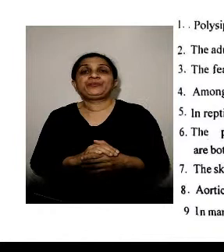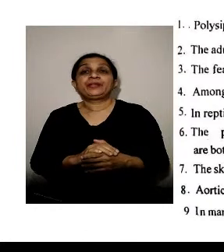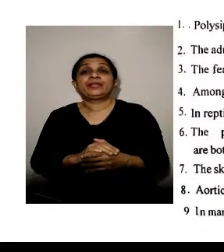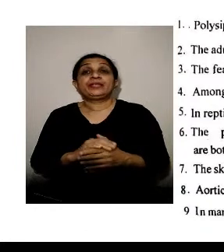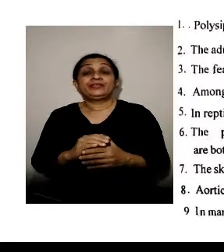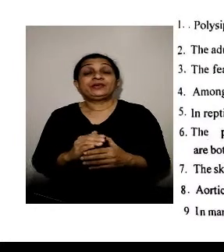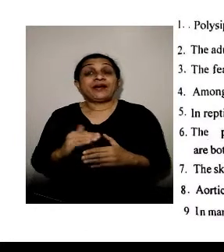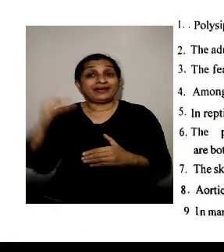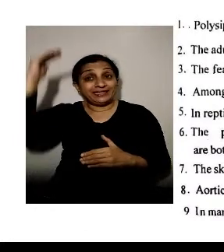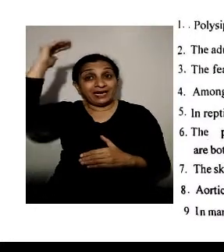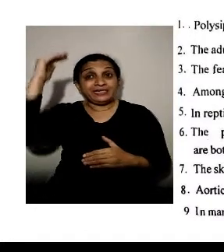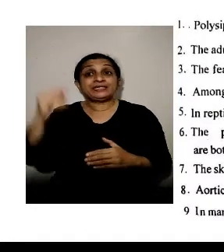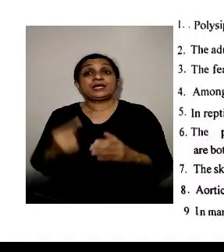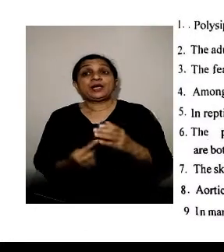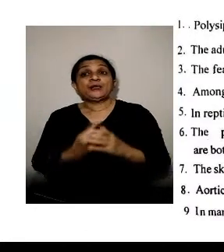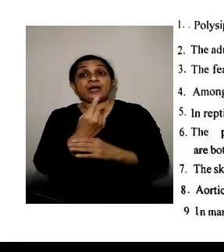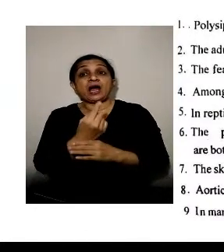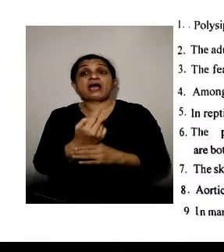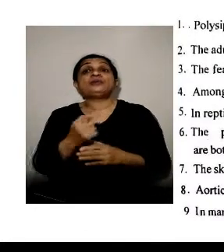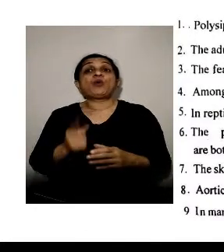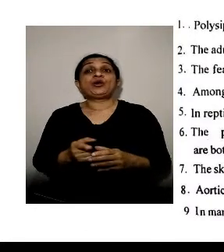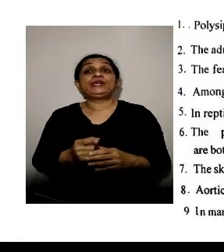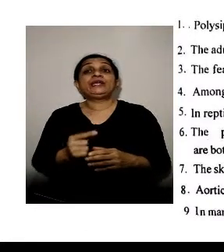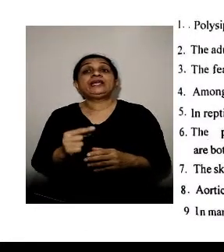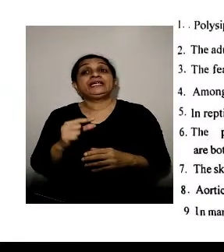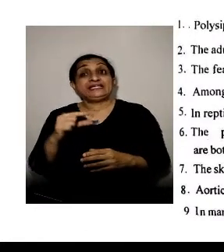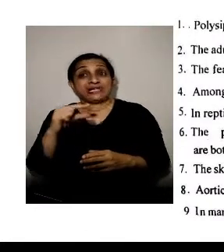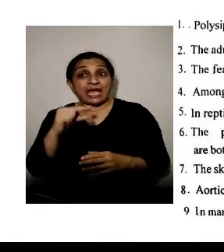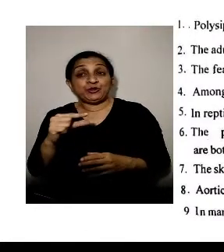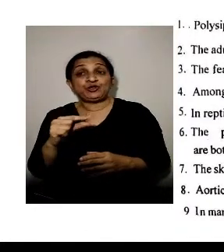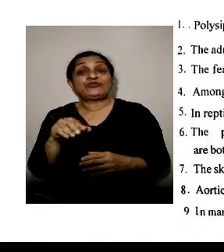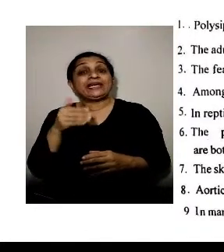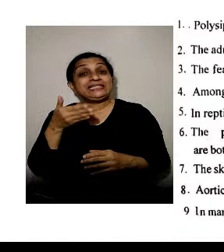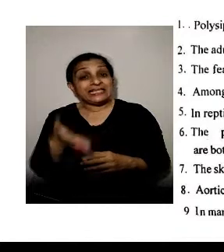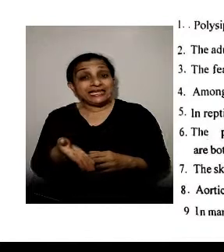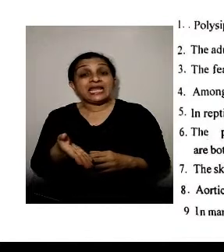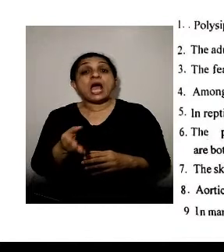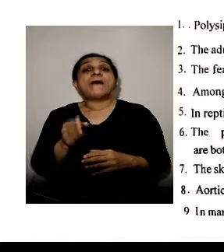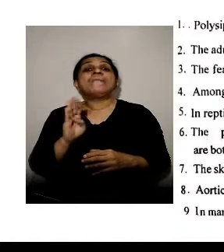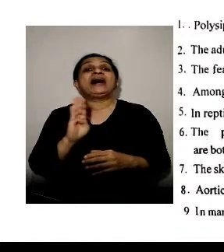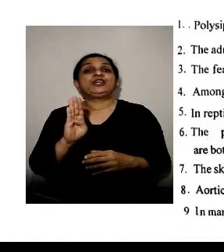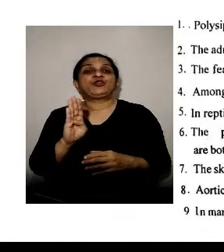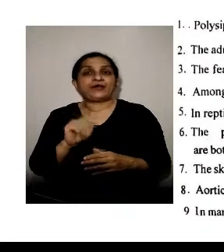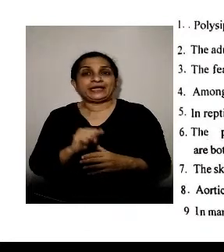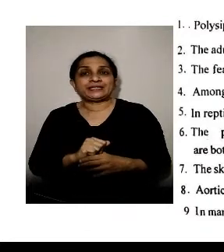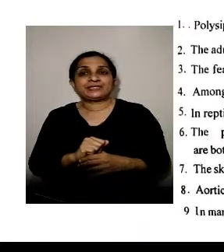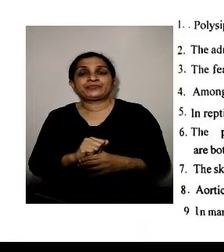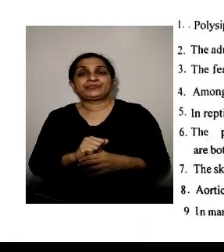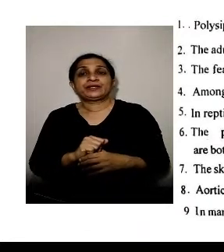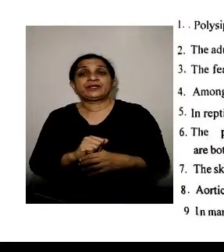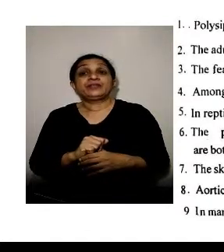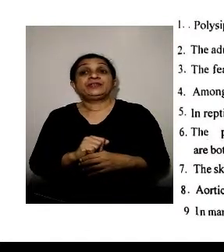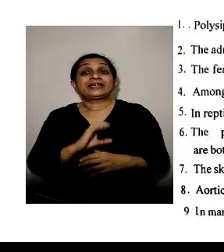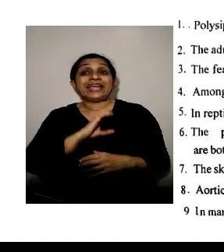The adult plant body is a gametophyte in pyrophytes.